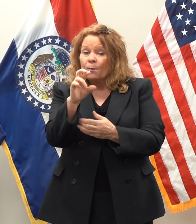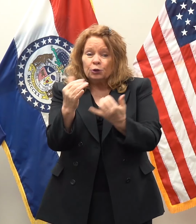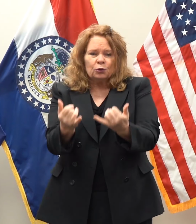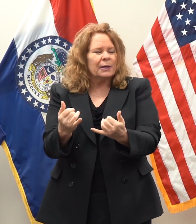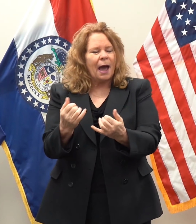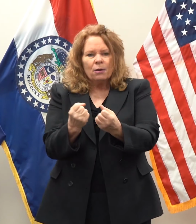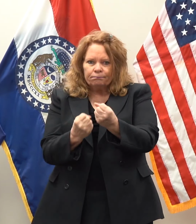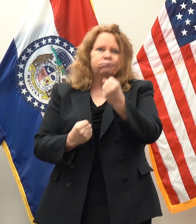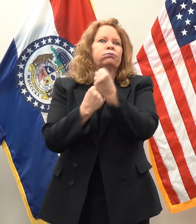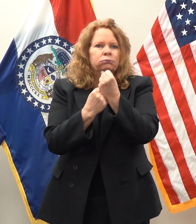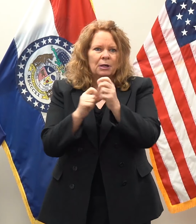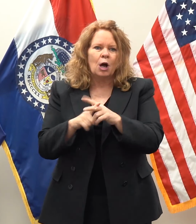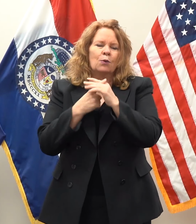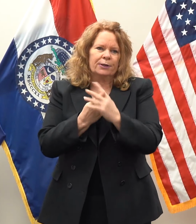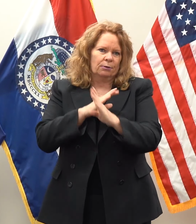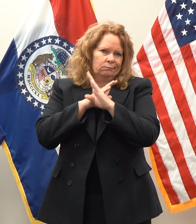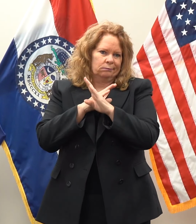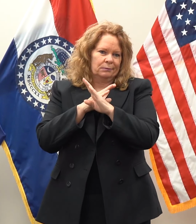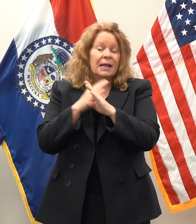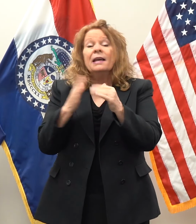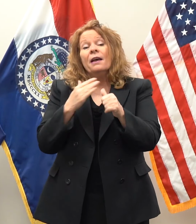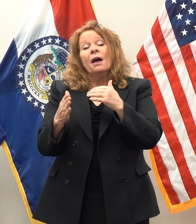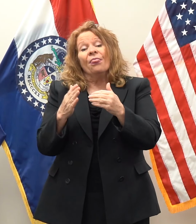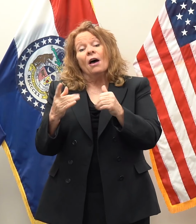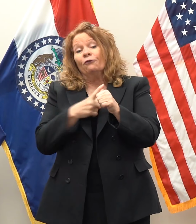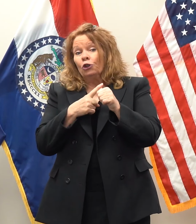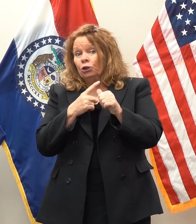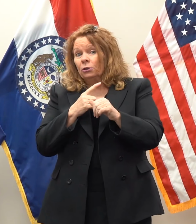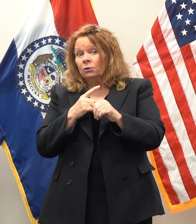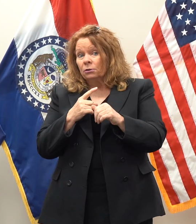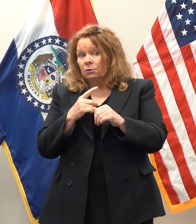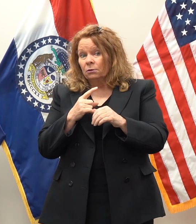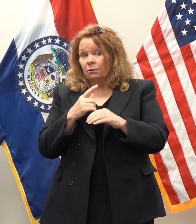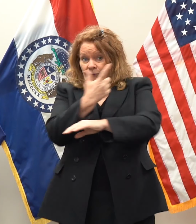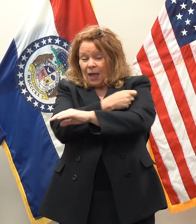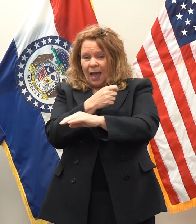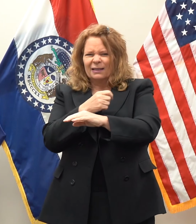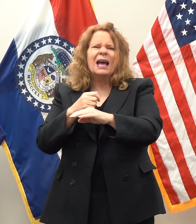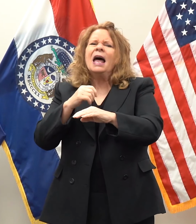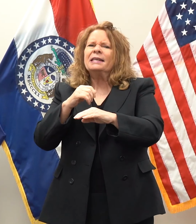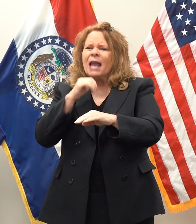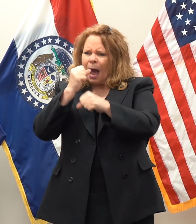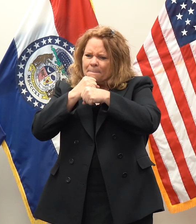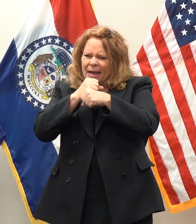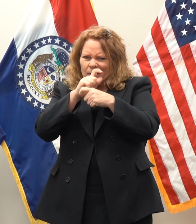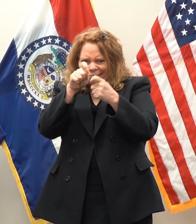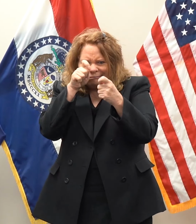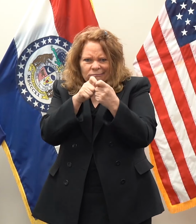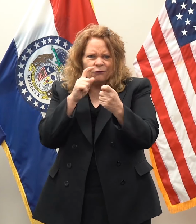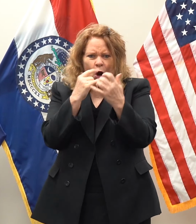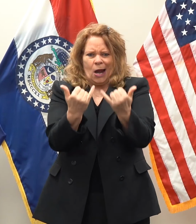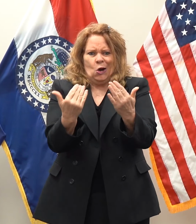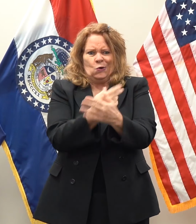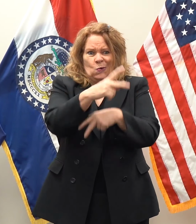the original immunity. And even though the original vaccine isn't designed specifically for these new